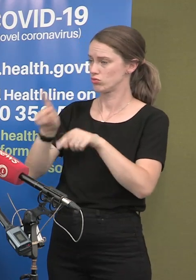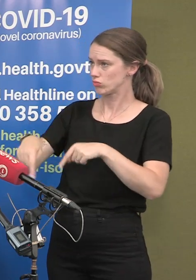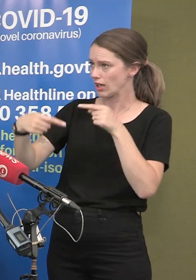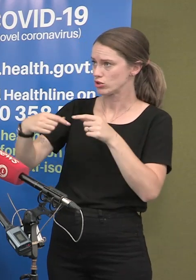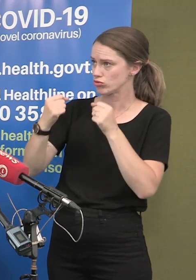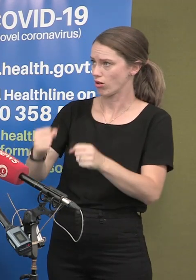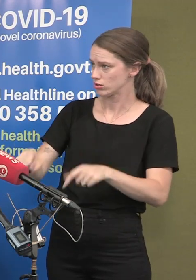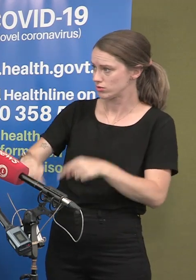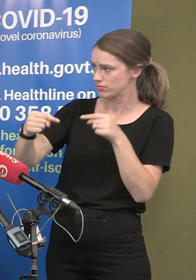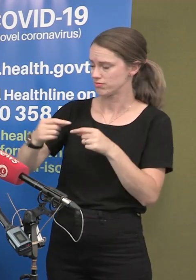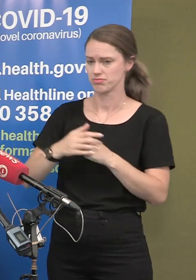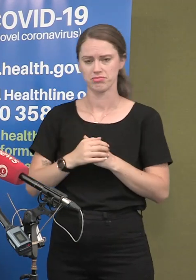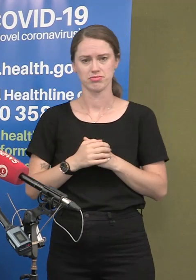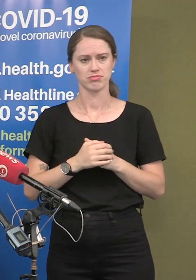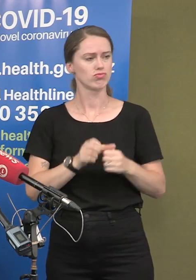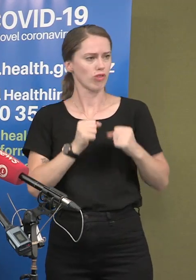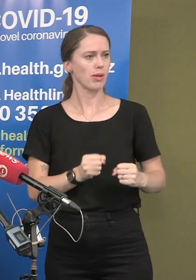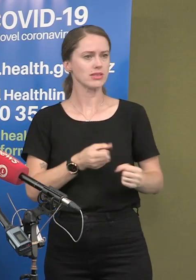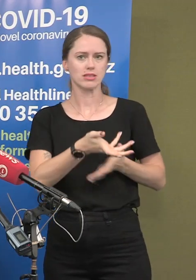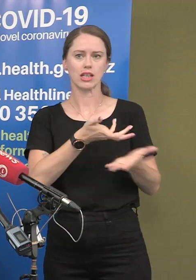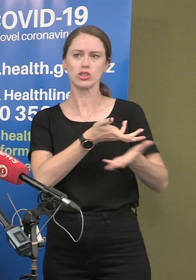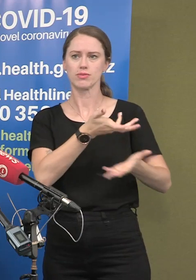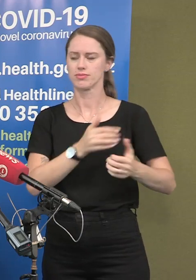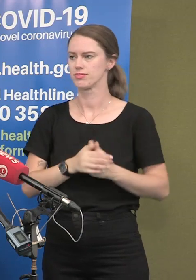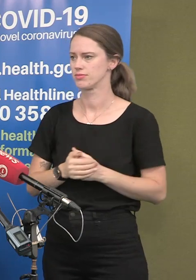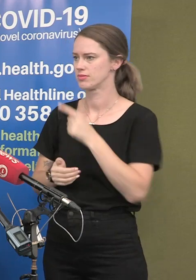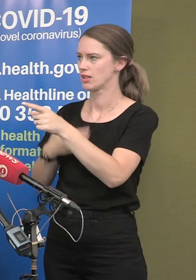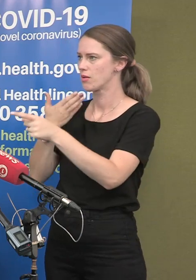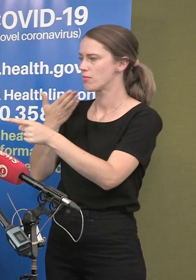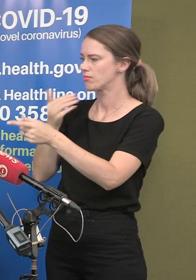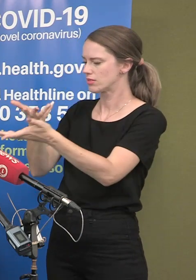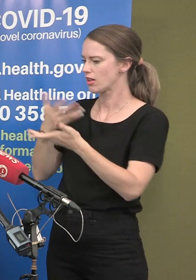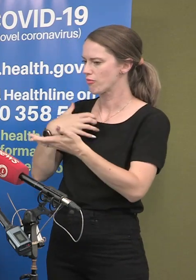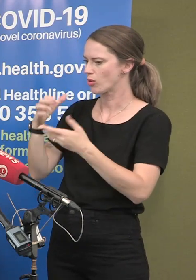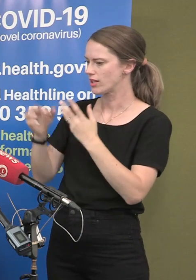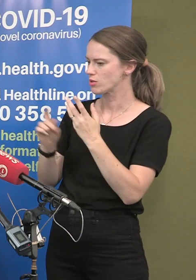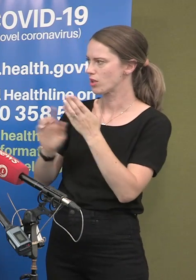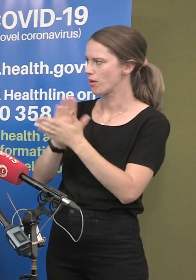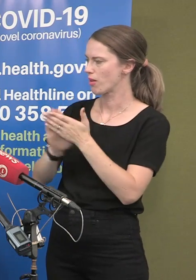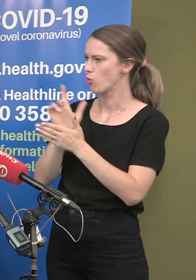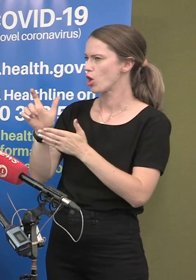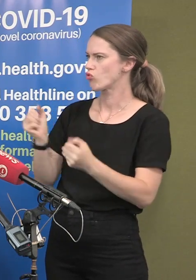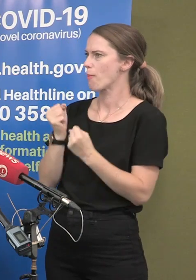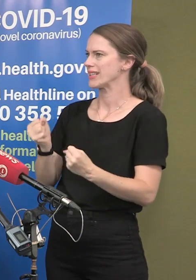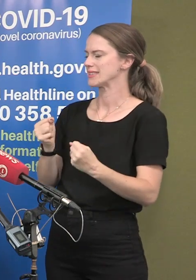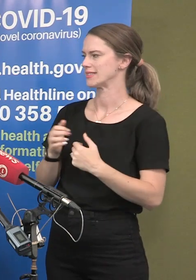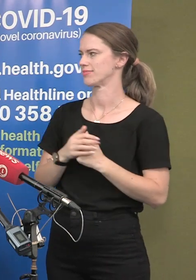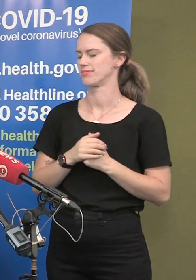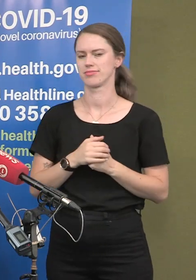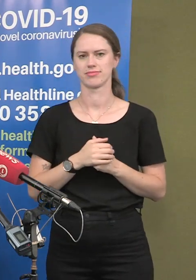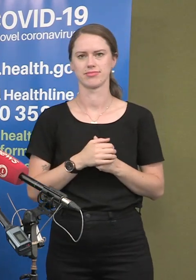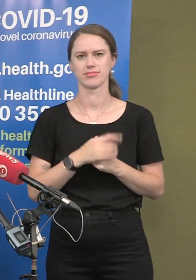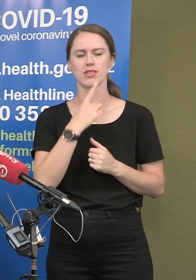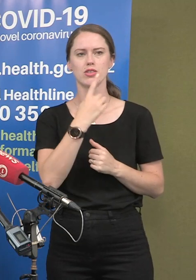How strongly was your pushback? It was a fairly robust discussion. Could you give a few more details about what you mean by robust? I